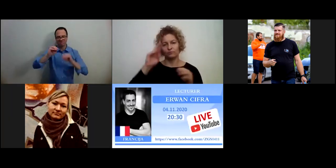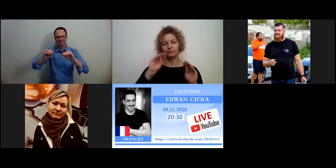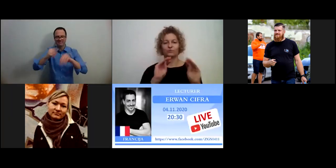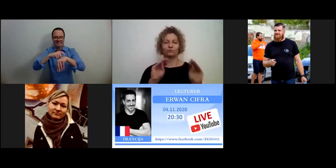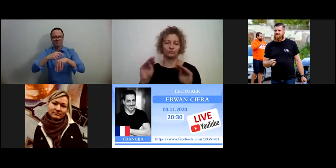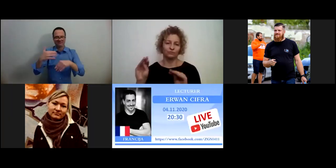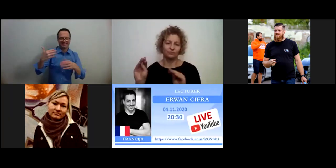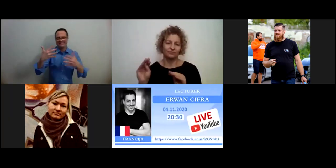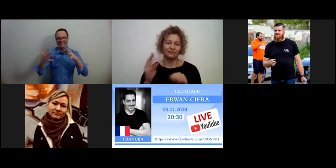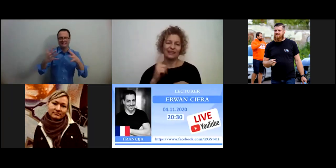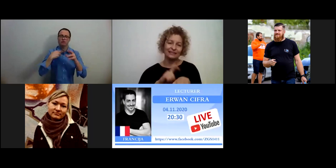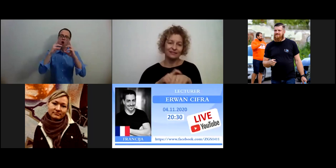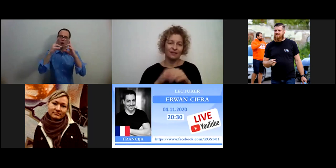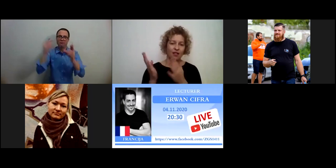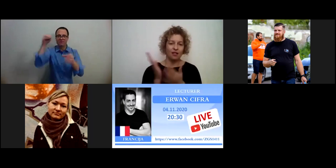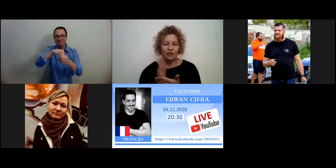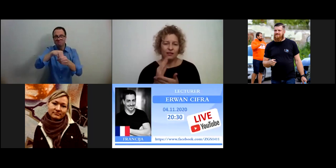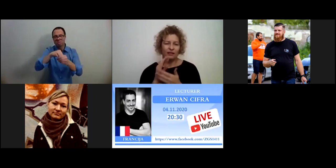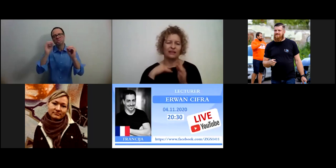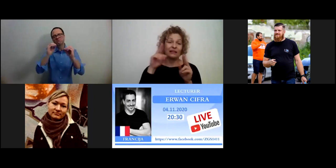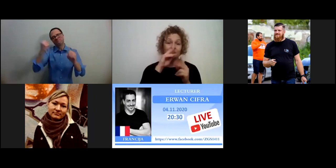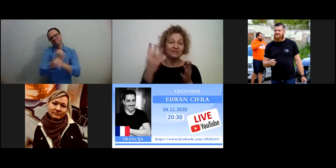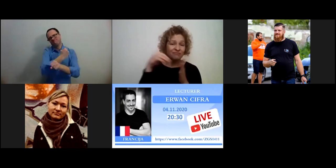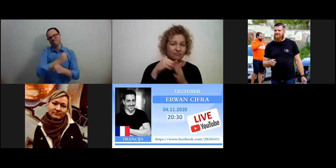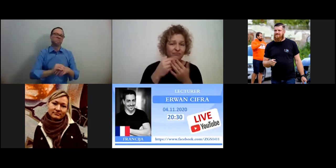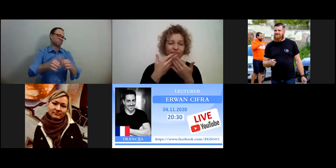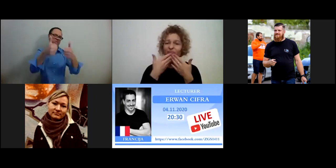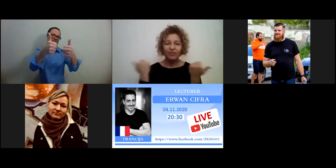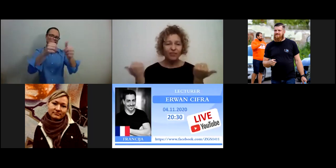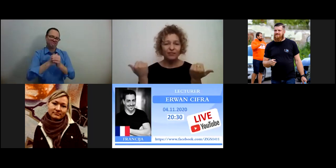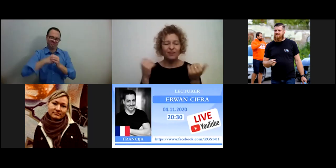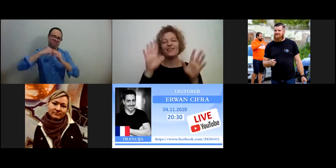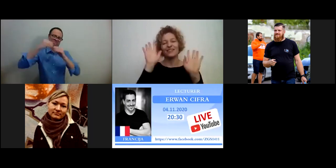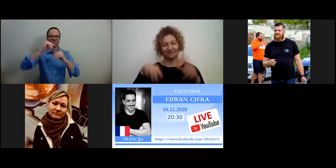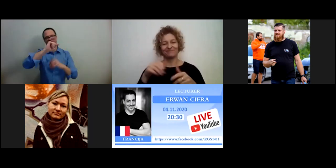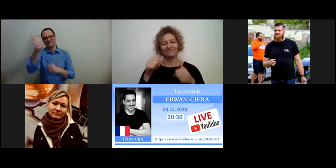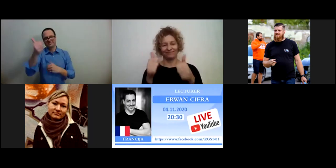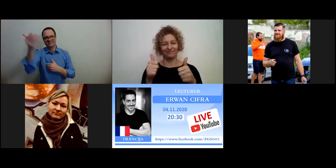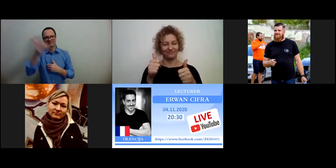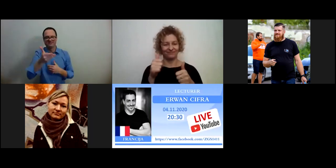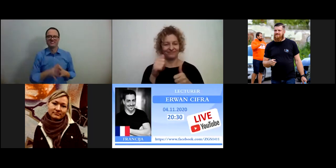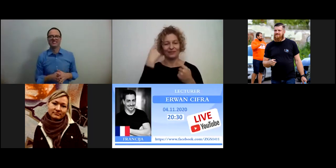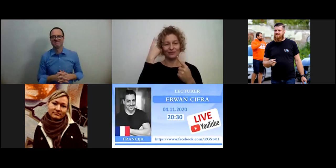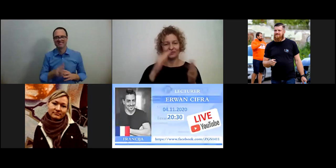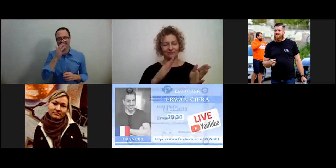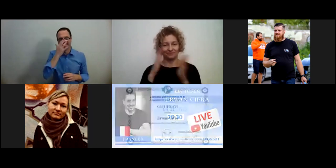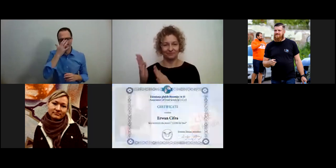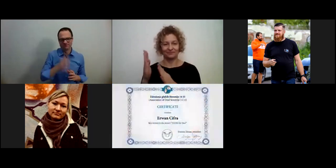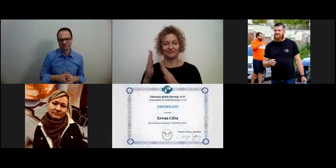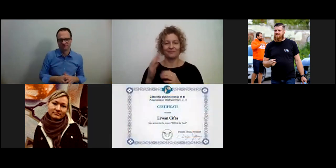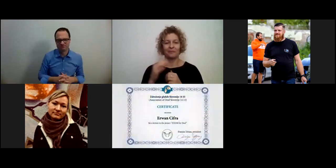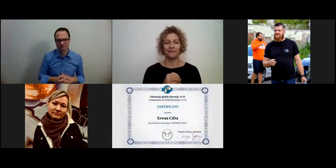Somebody who lived in France was traveling to Mexico to give some